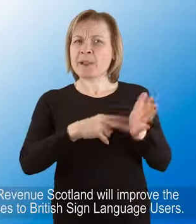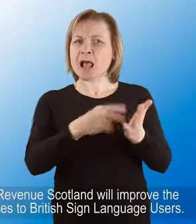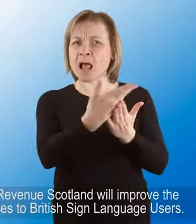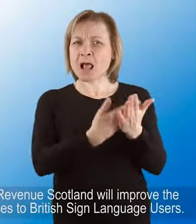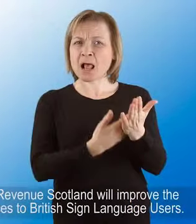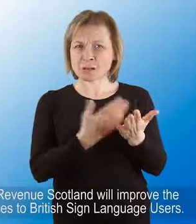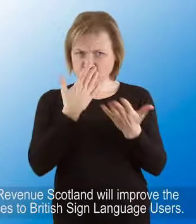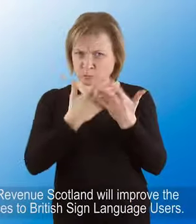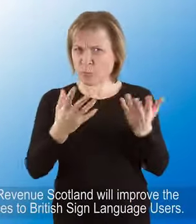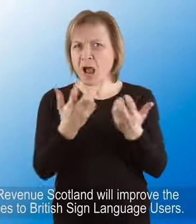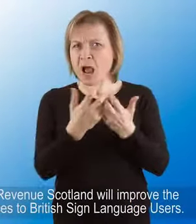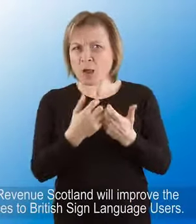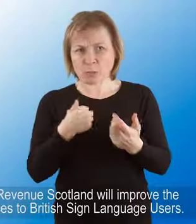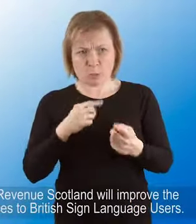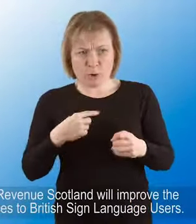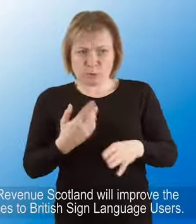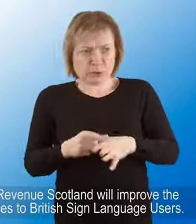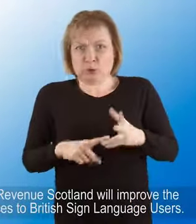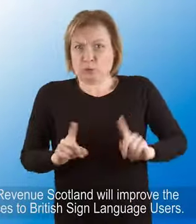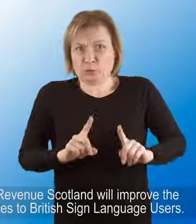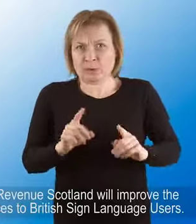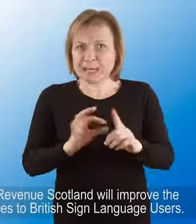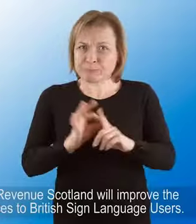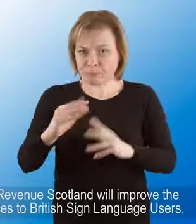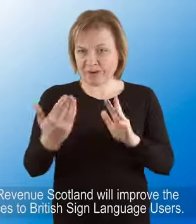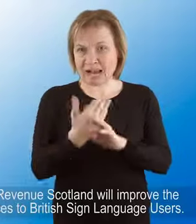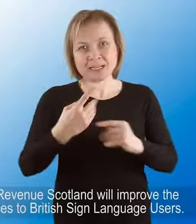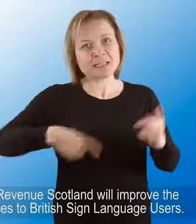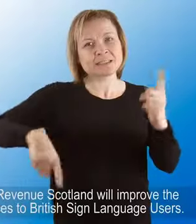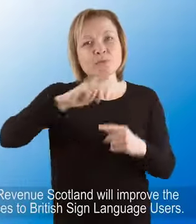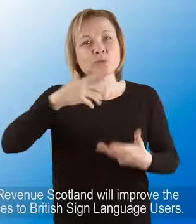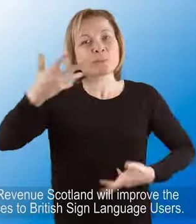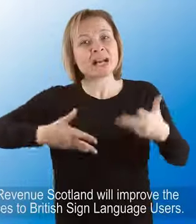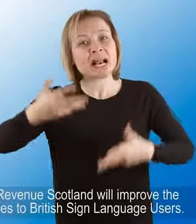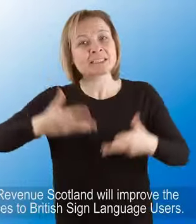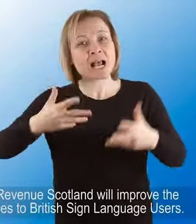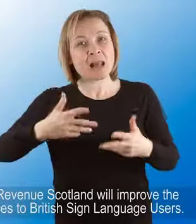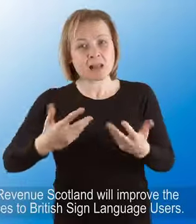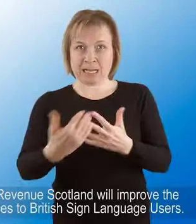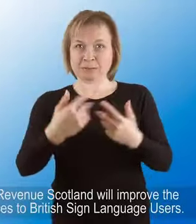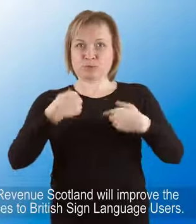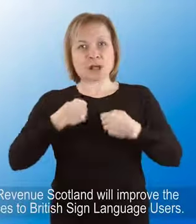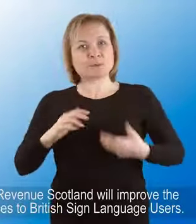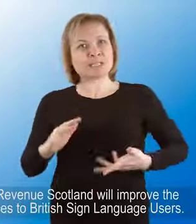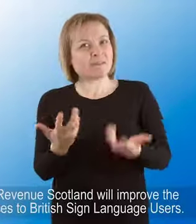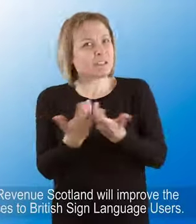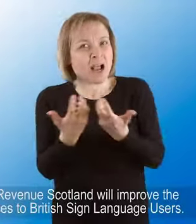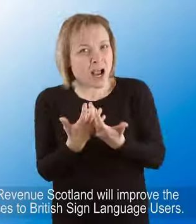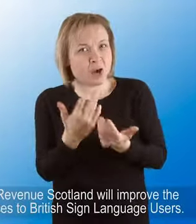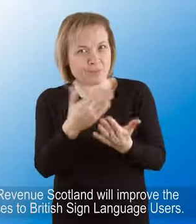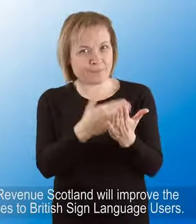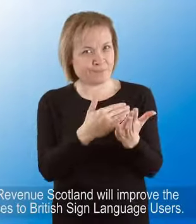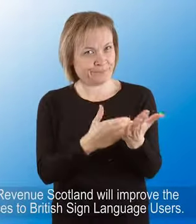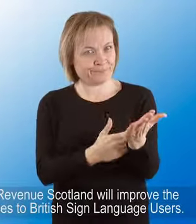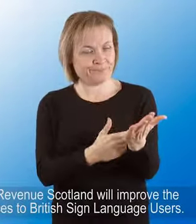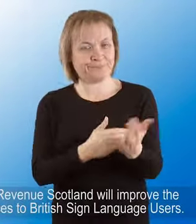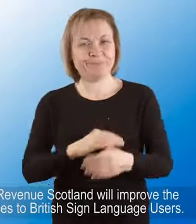This plan sets out how Revenue Scotland will improve the accessibility of our services to British Sign Language